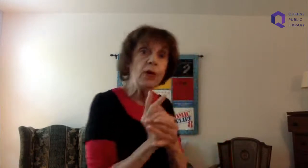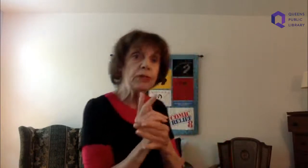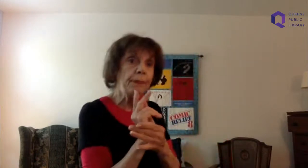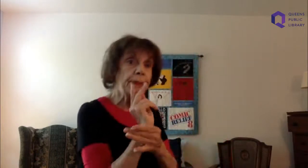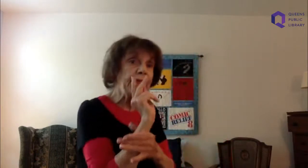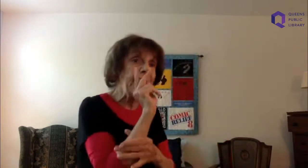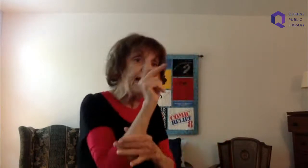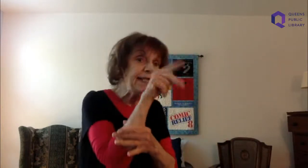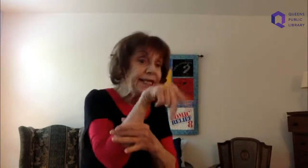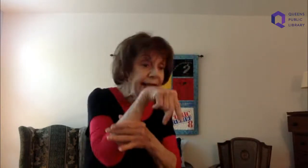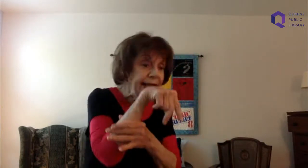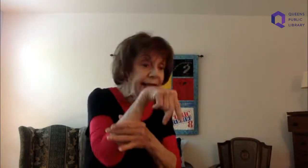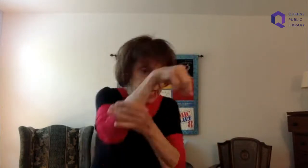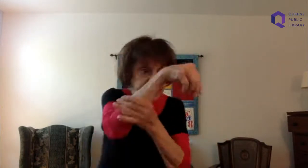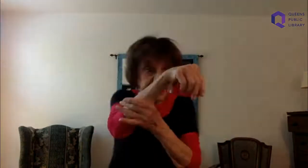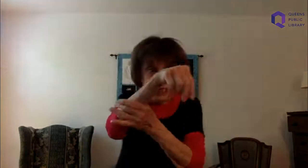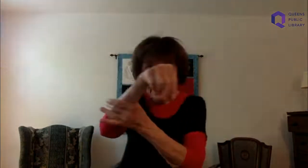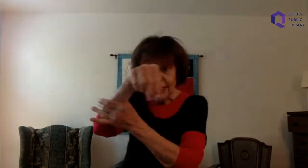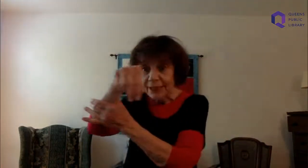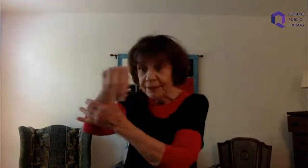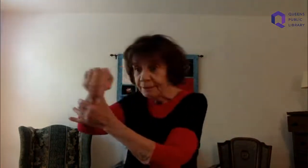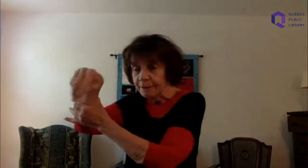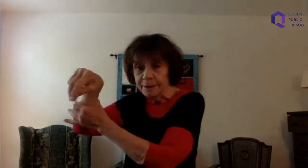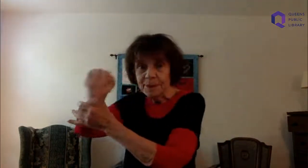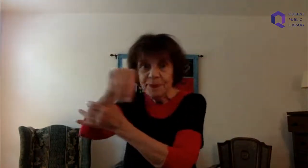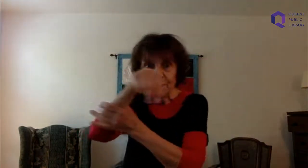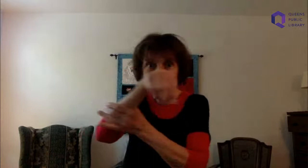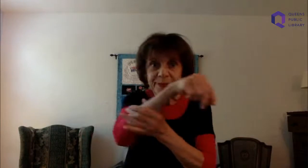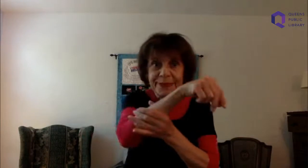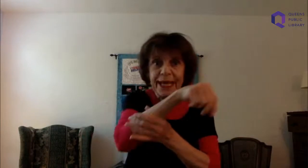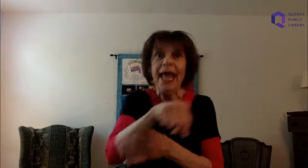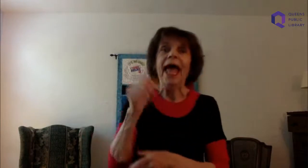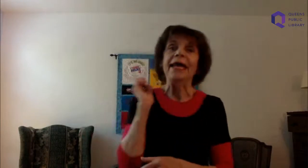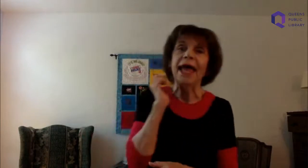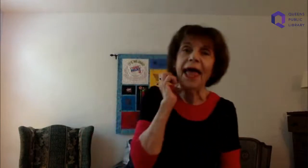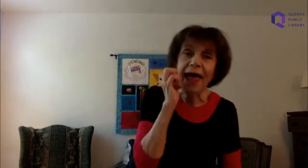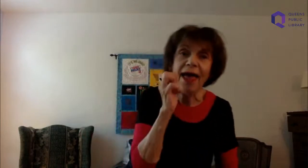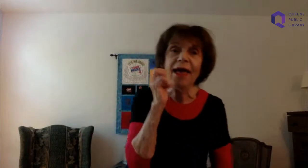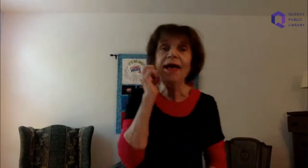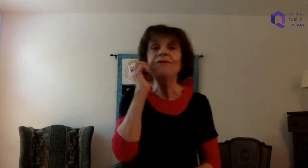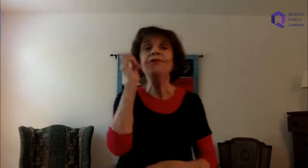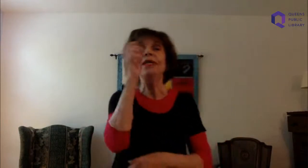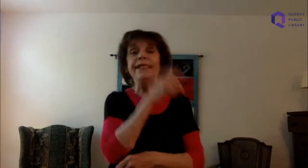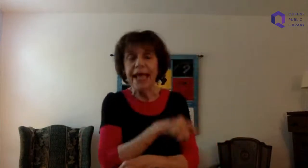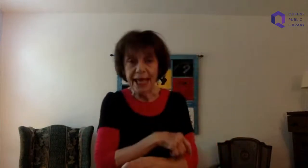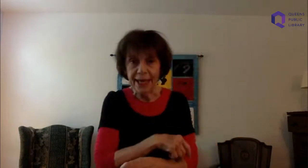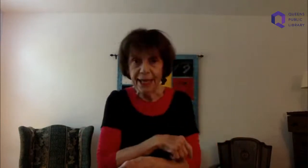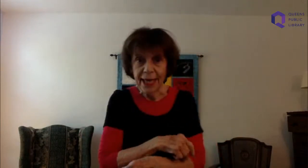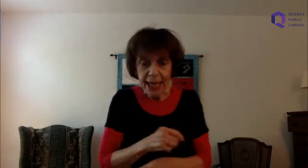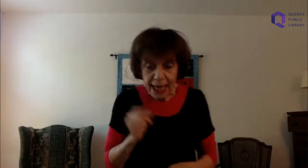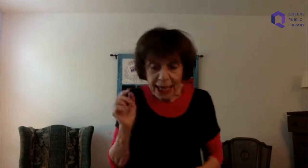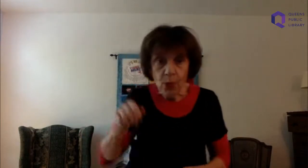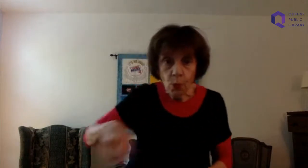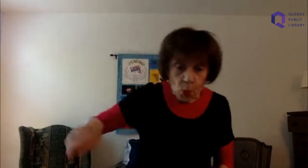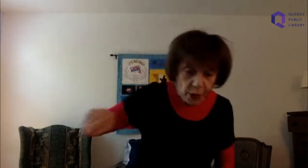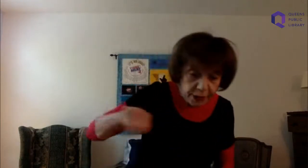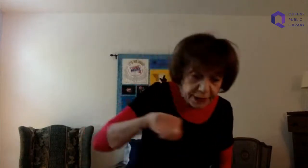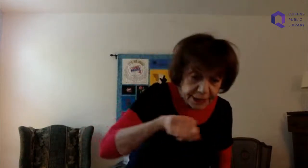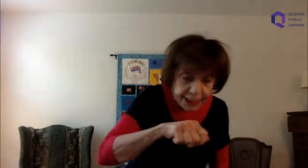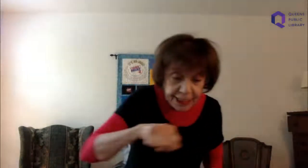up, planted seeds. And every day, he watered the